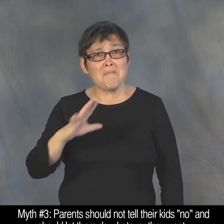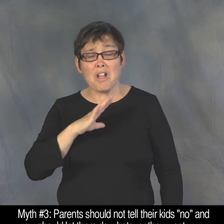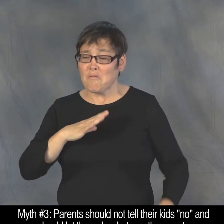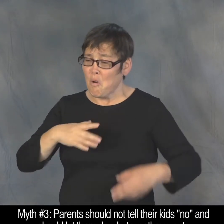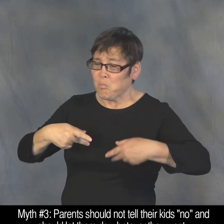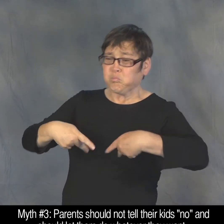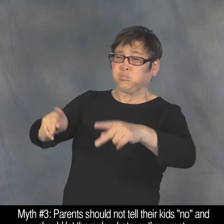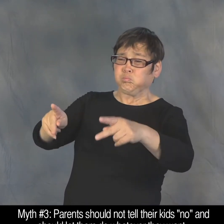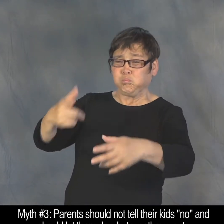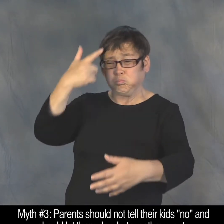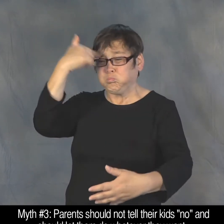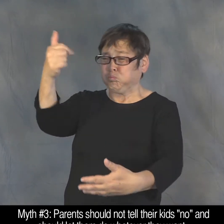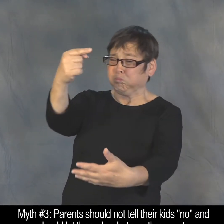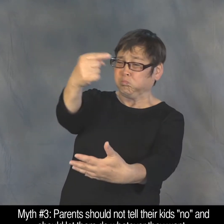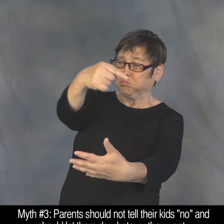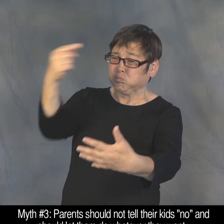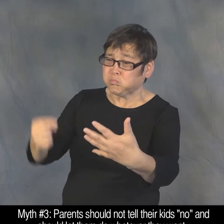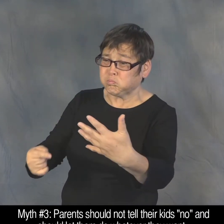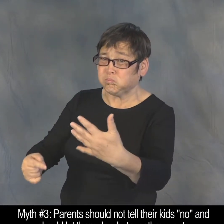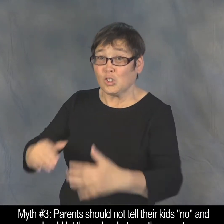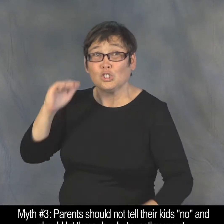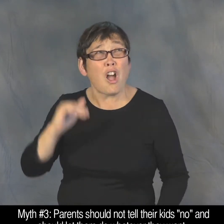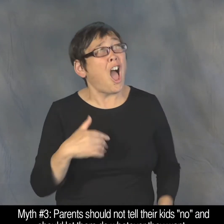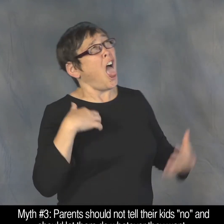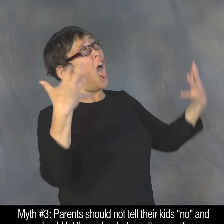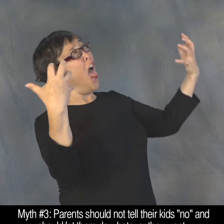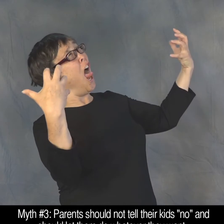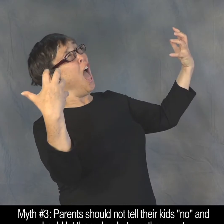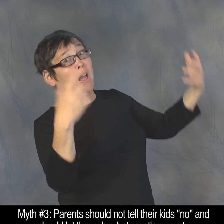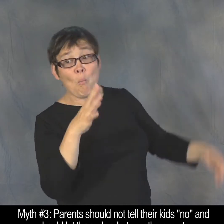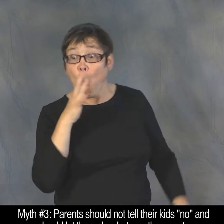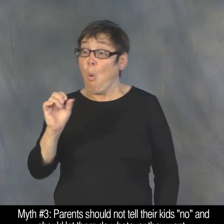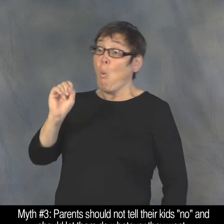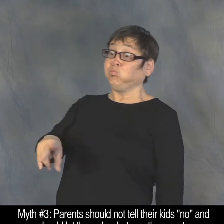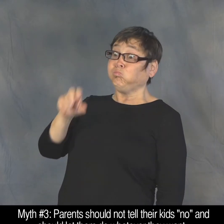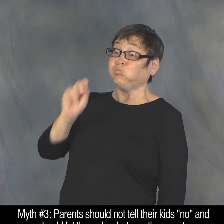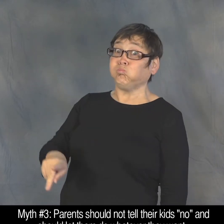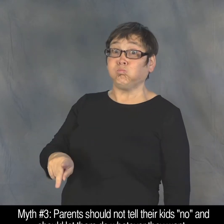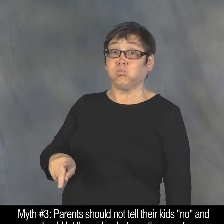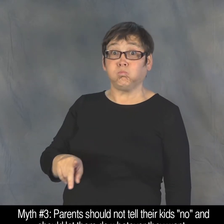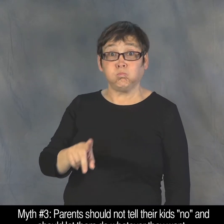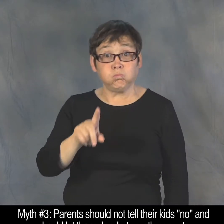Parents should not tell their kids no, and should let them do whatever they want.